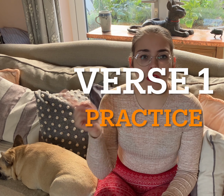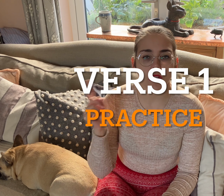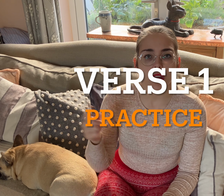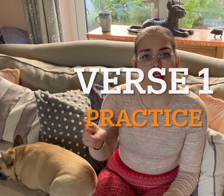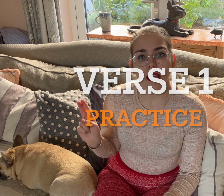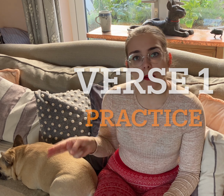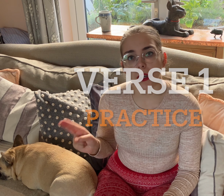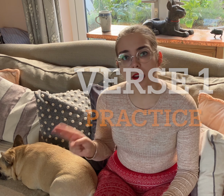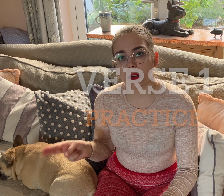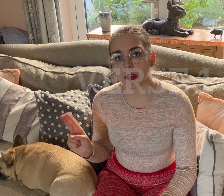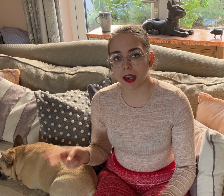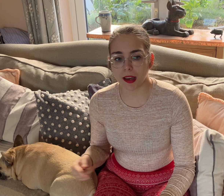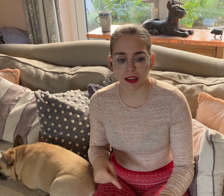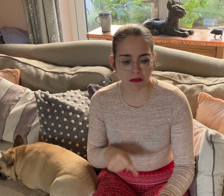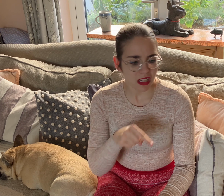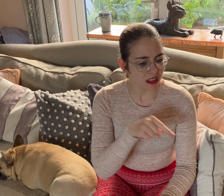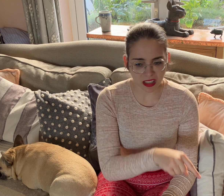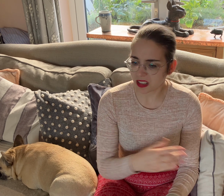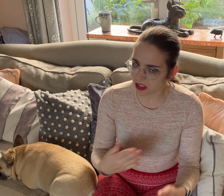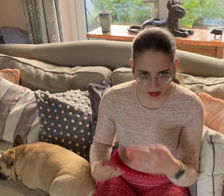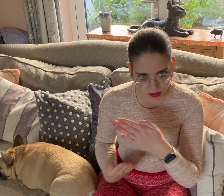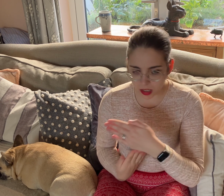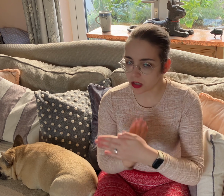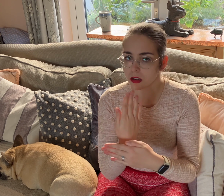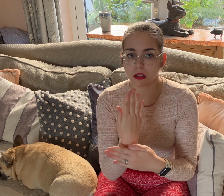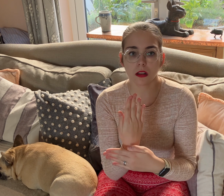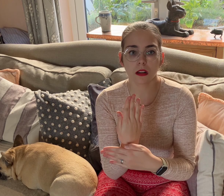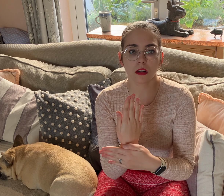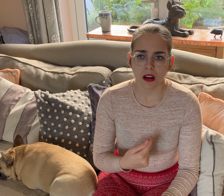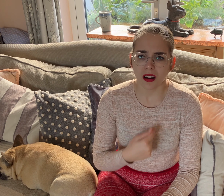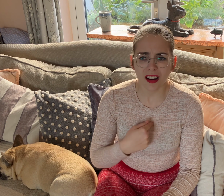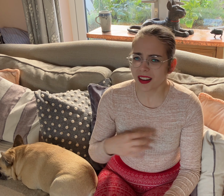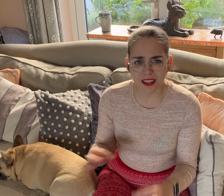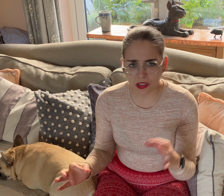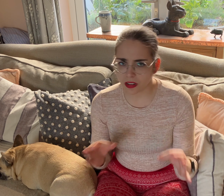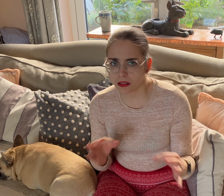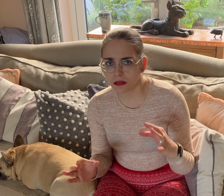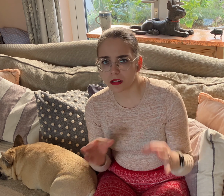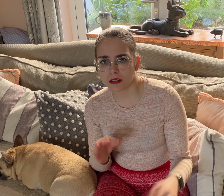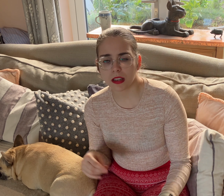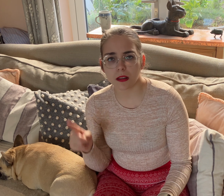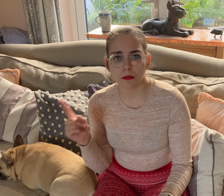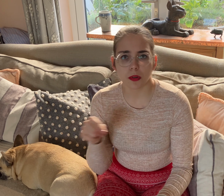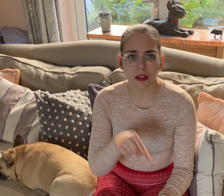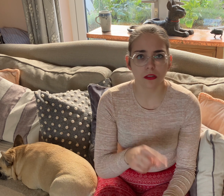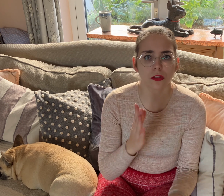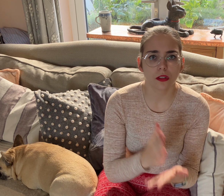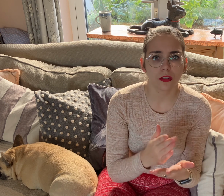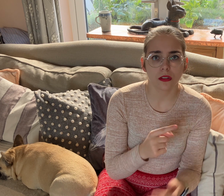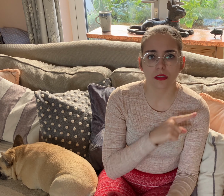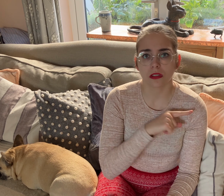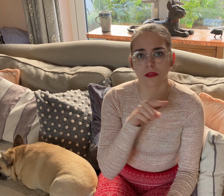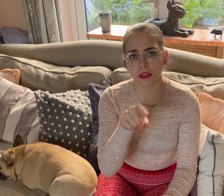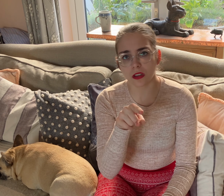here we go again. This is nothing new. I ain't trying the wrong game, but it's true because of you.